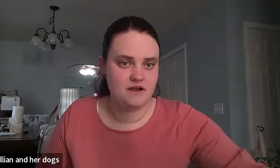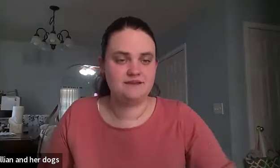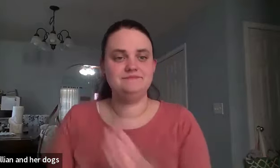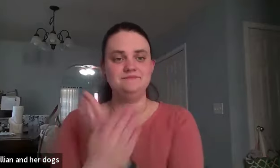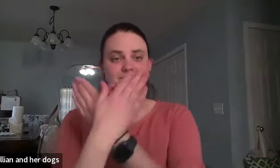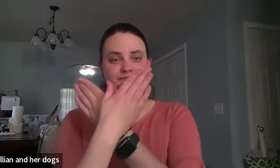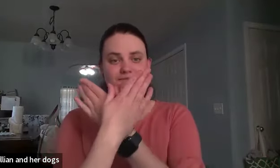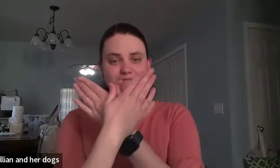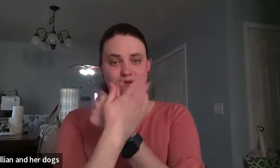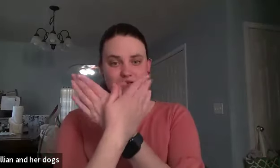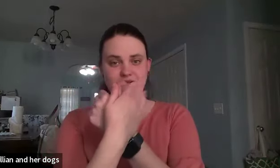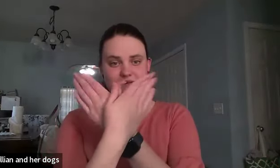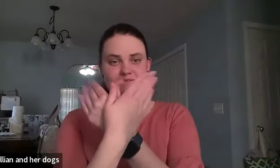butterfly, butterfly.